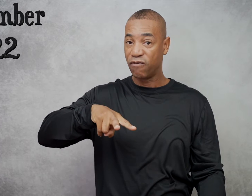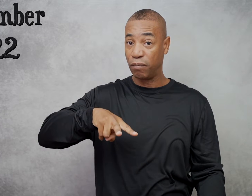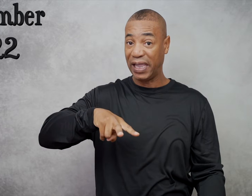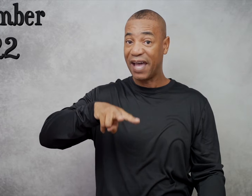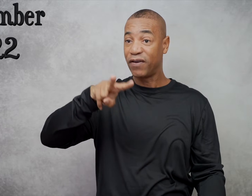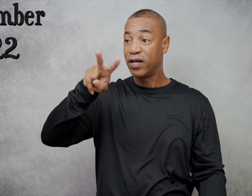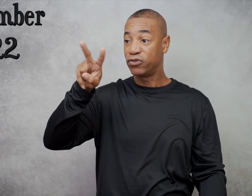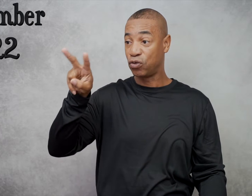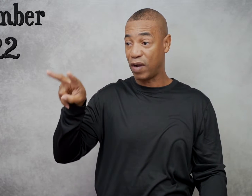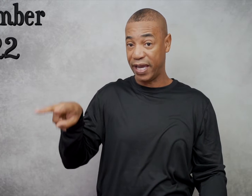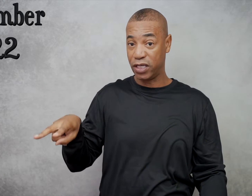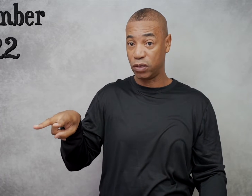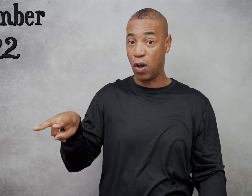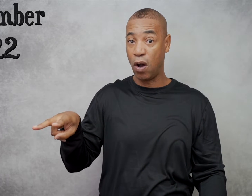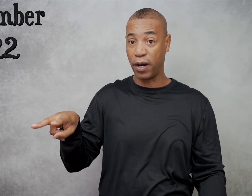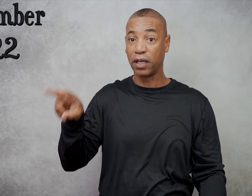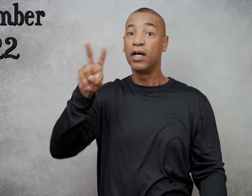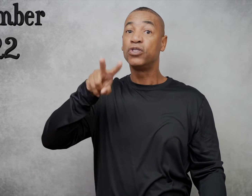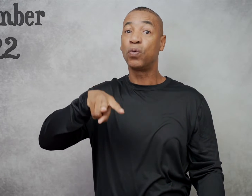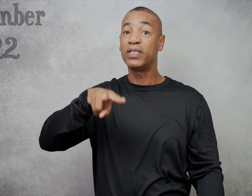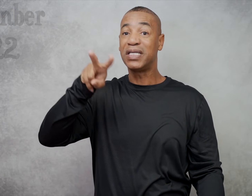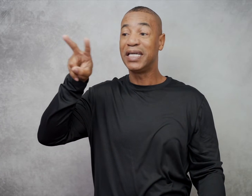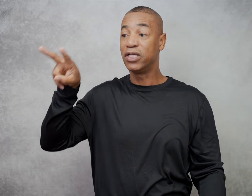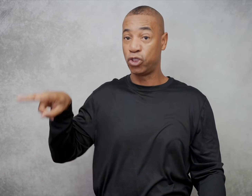from left to right in a small arc. 22.